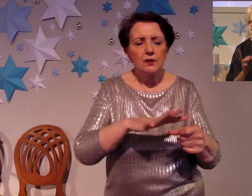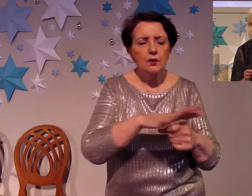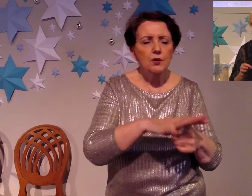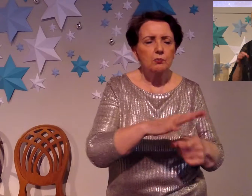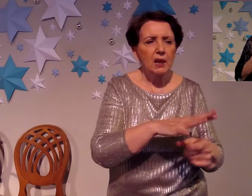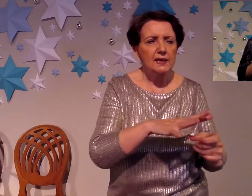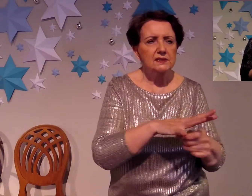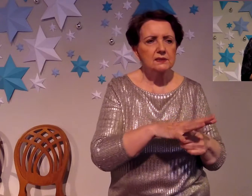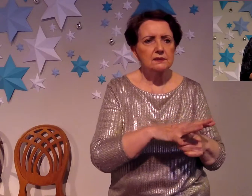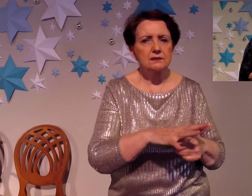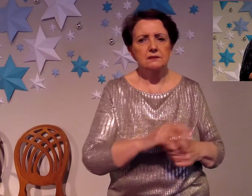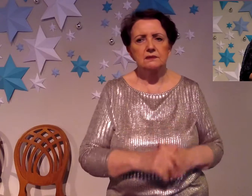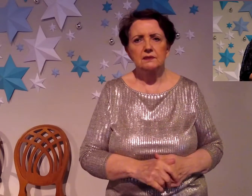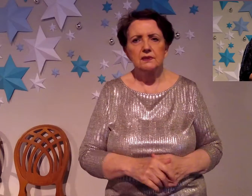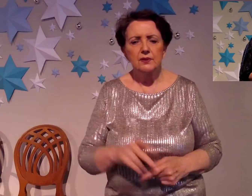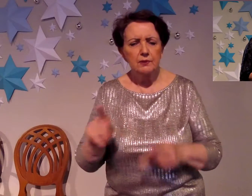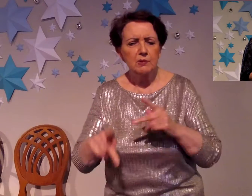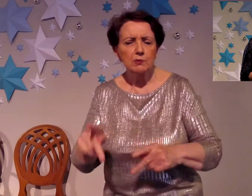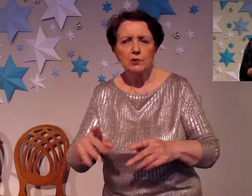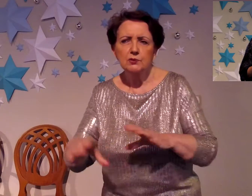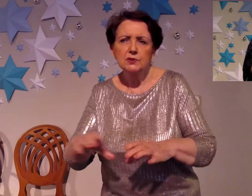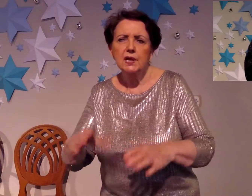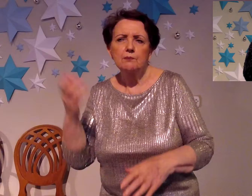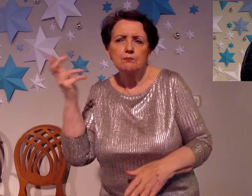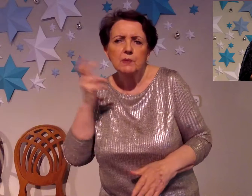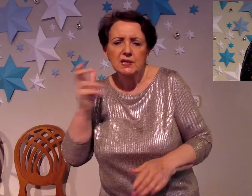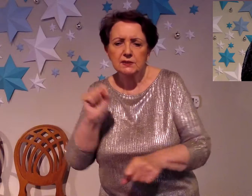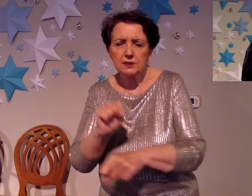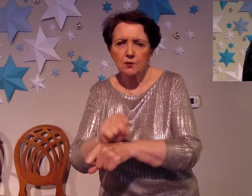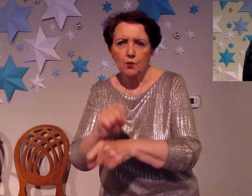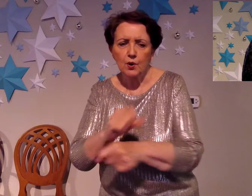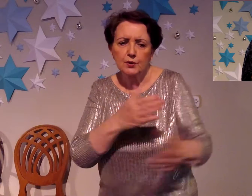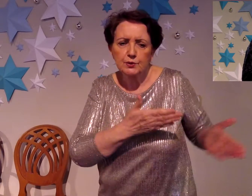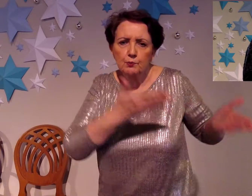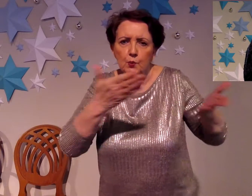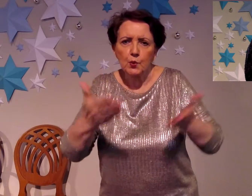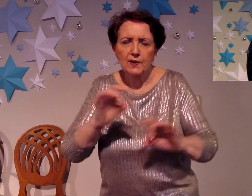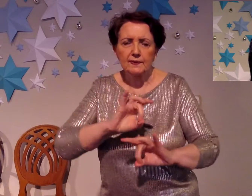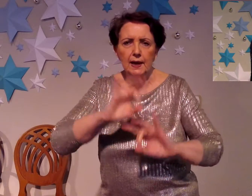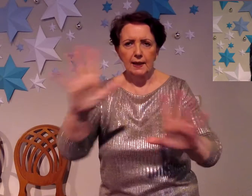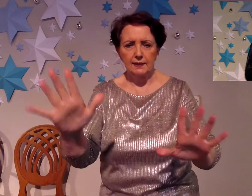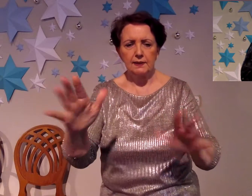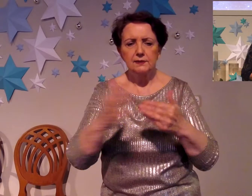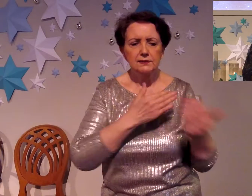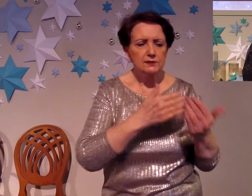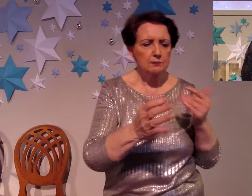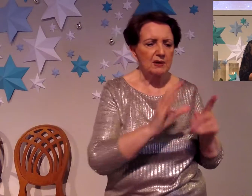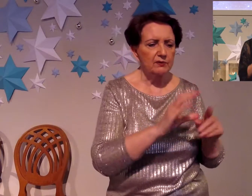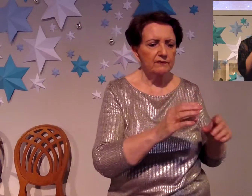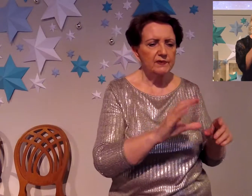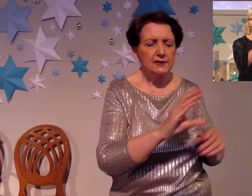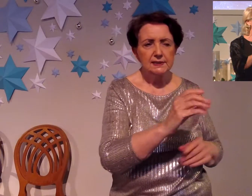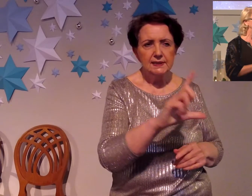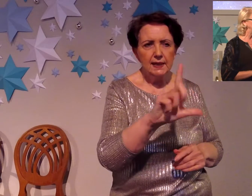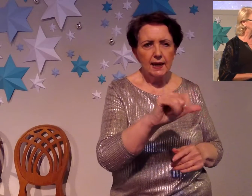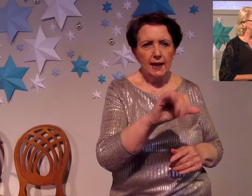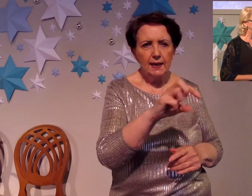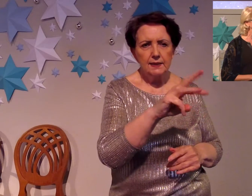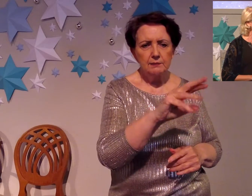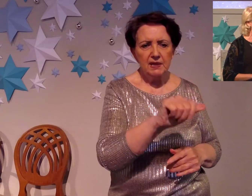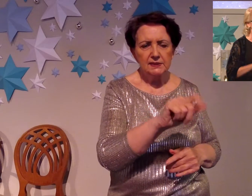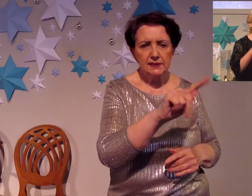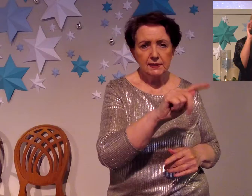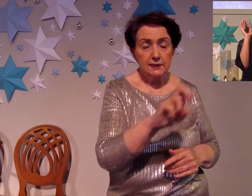doing amazing work to bring the light. Whether it's to our climate or to racism or to women